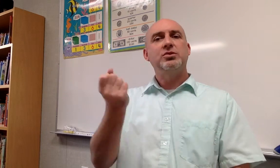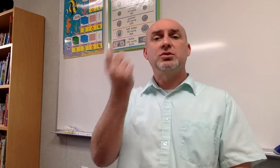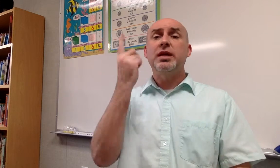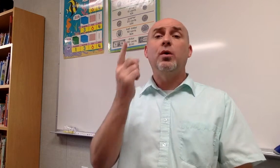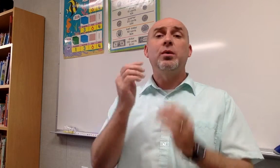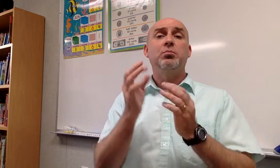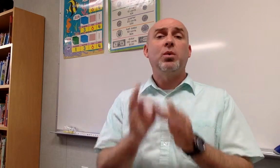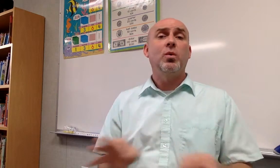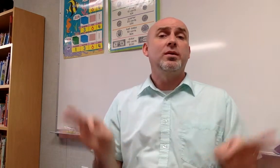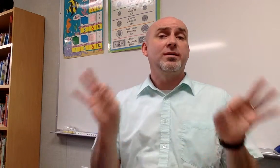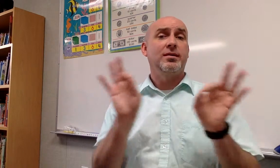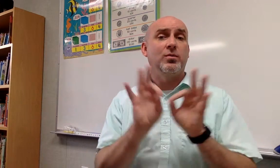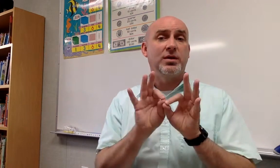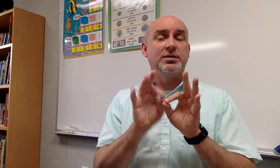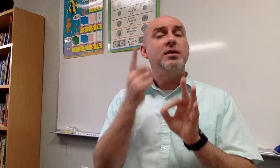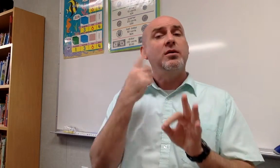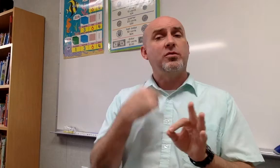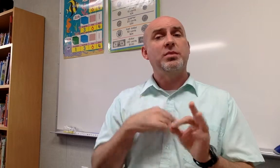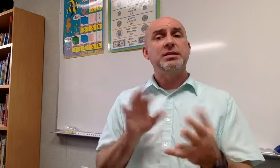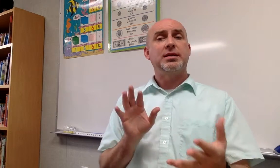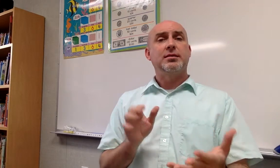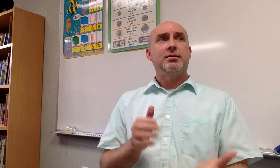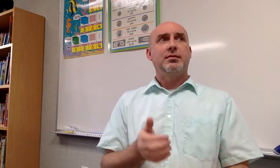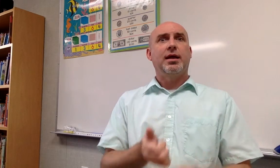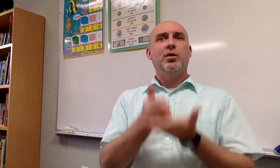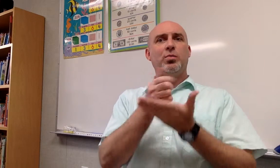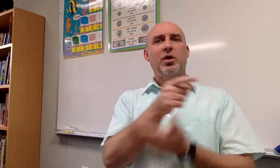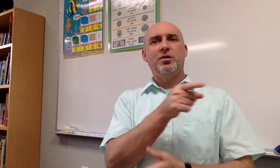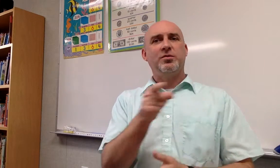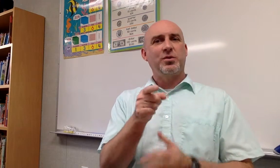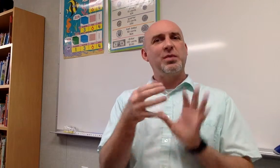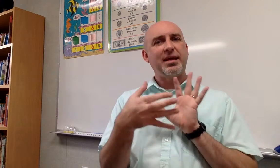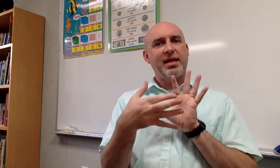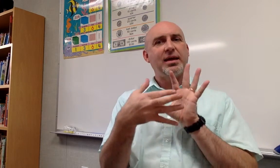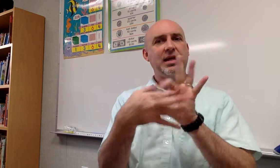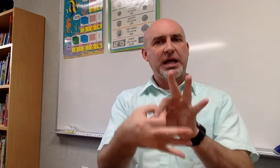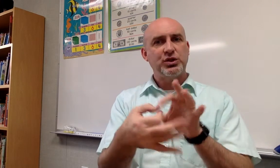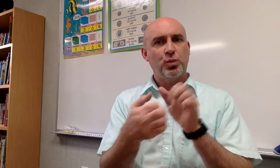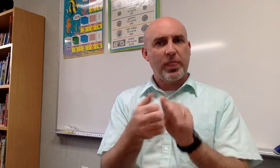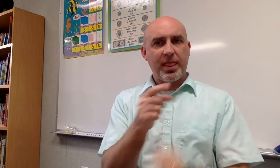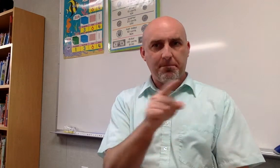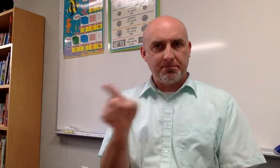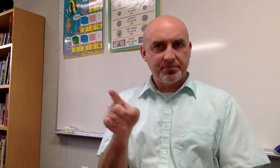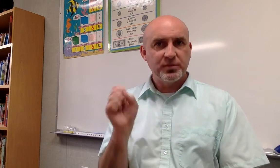understood how important it was for me to help all of you make that connection with them. So,